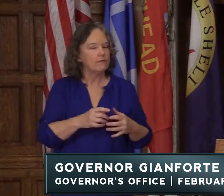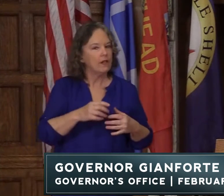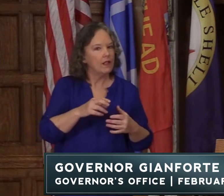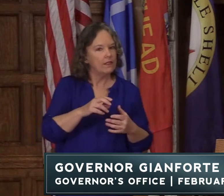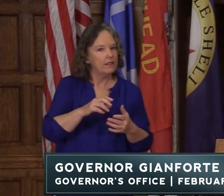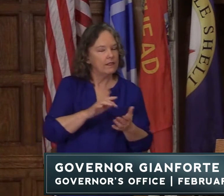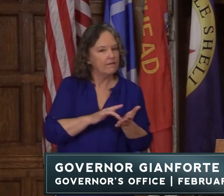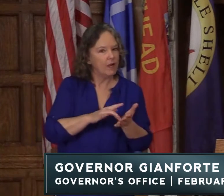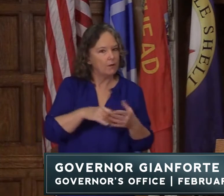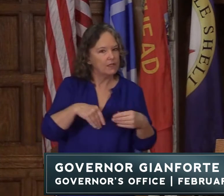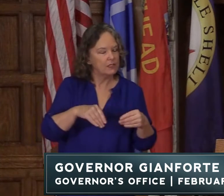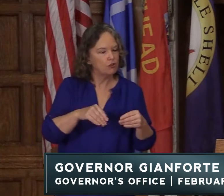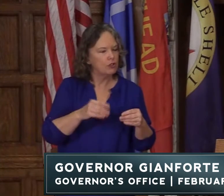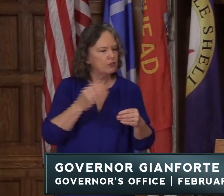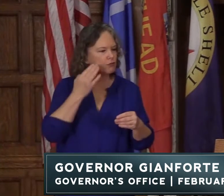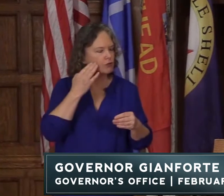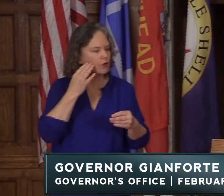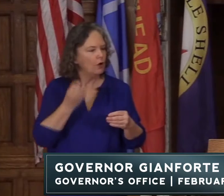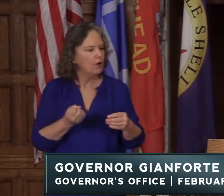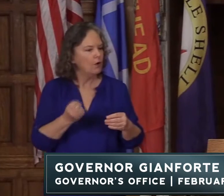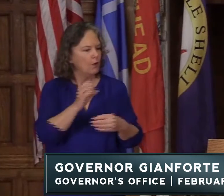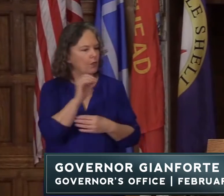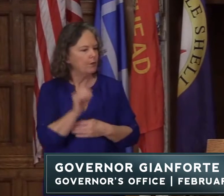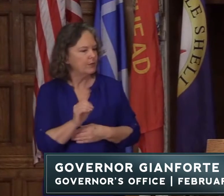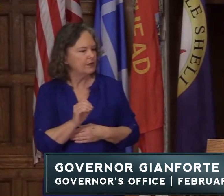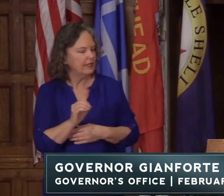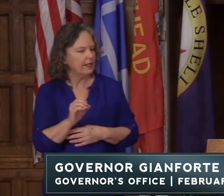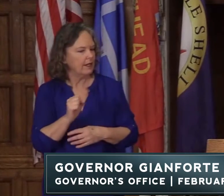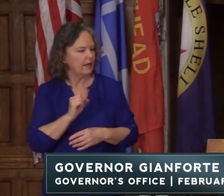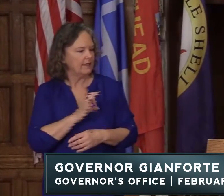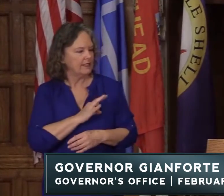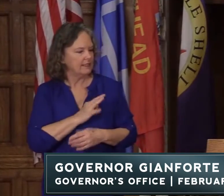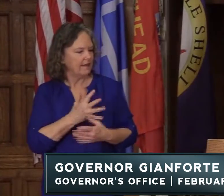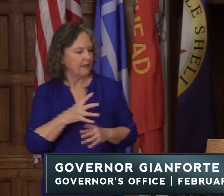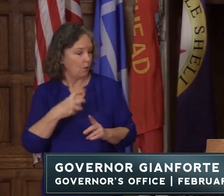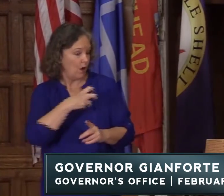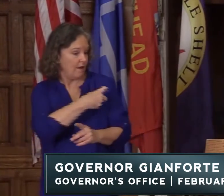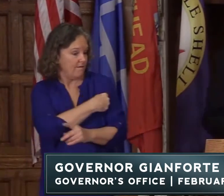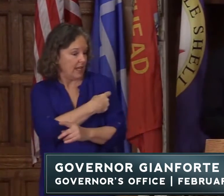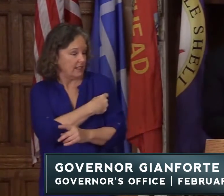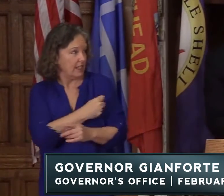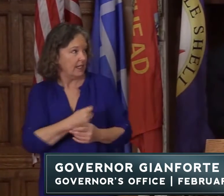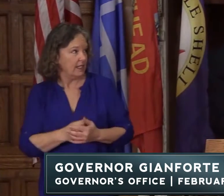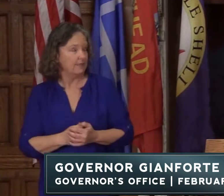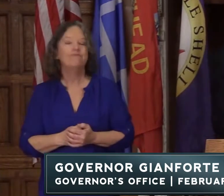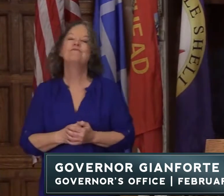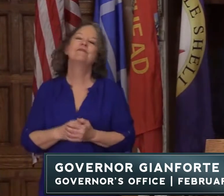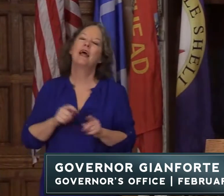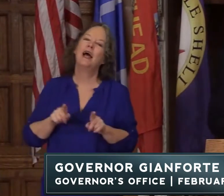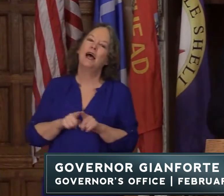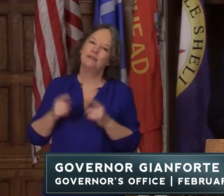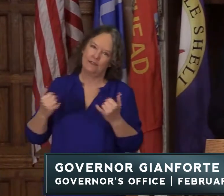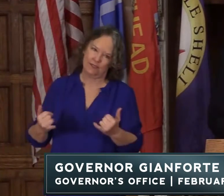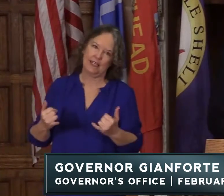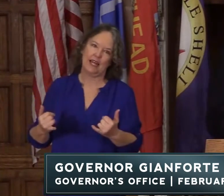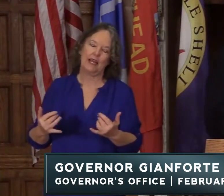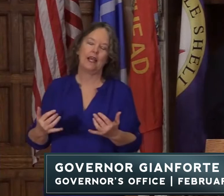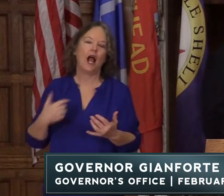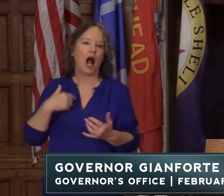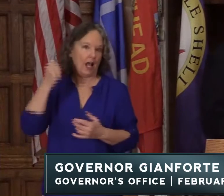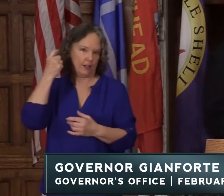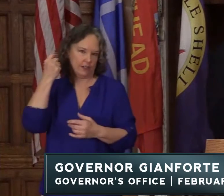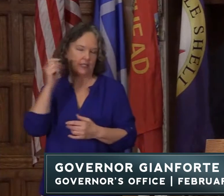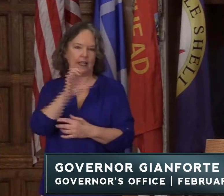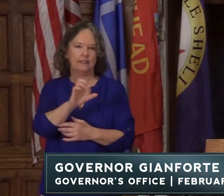of the percent of residents and then staff that were vaccinated within those facilities? Yeah, so as of today, I